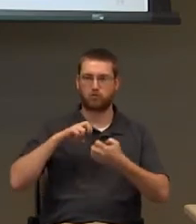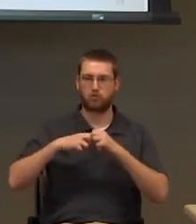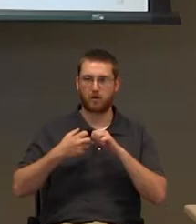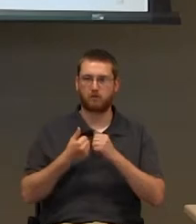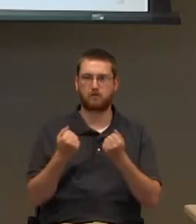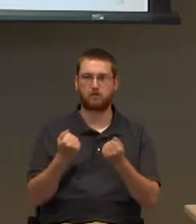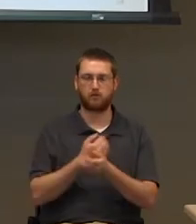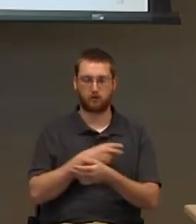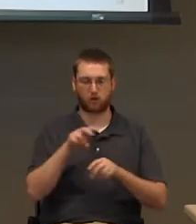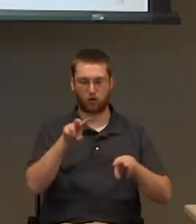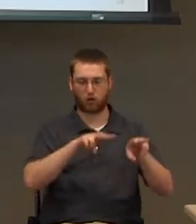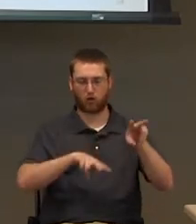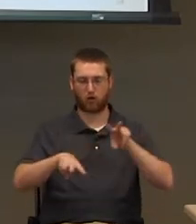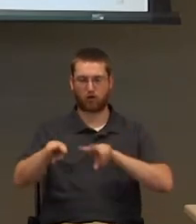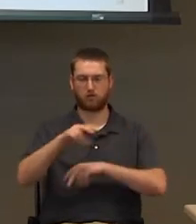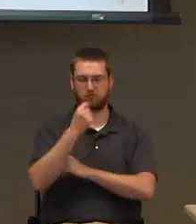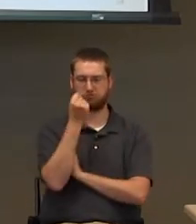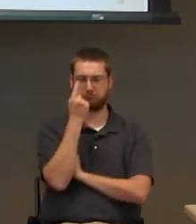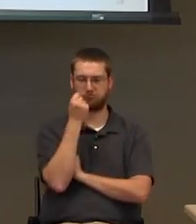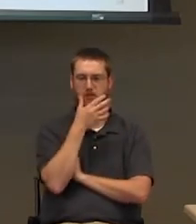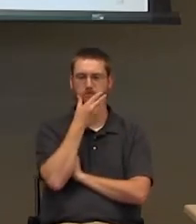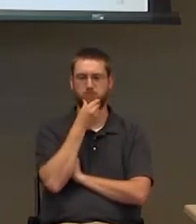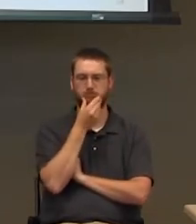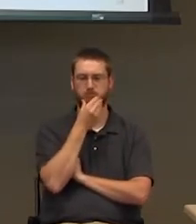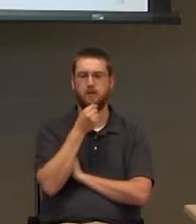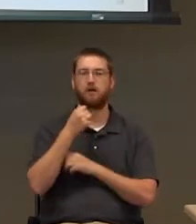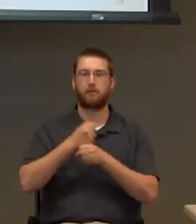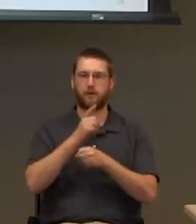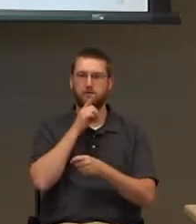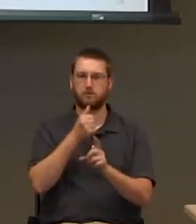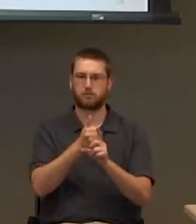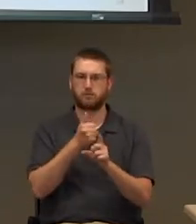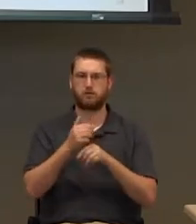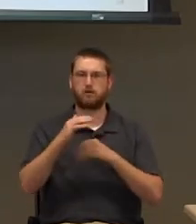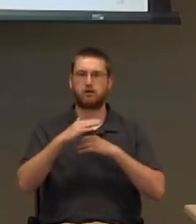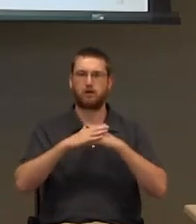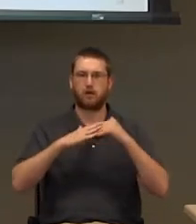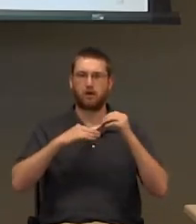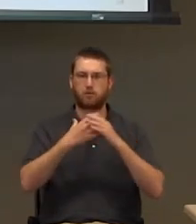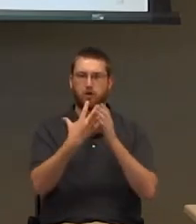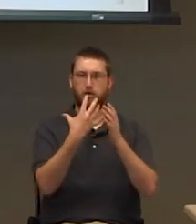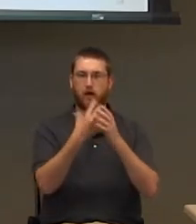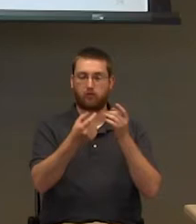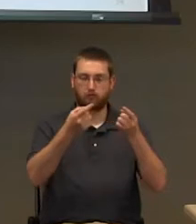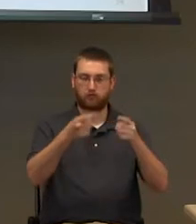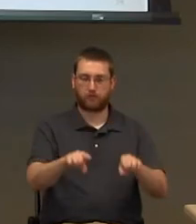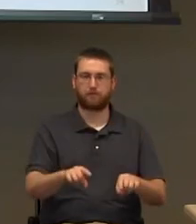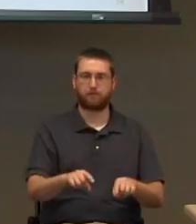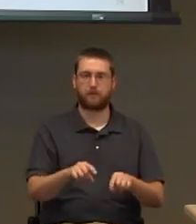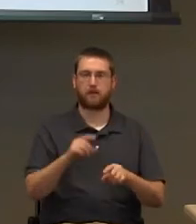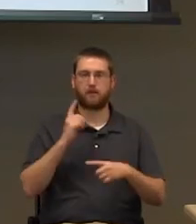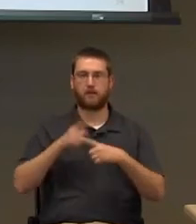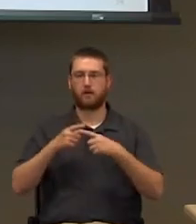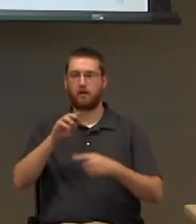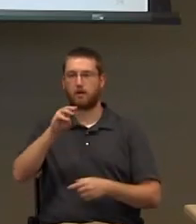and digest it, to be able to make sure that you're comfortable with what's coming out of it. And then